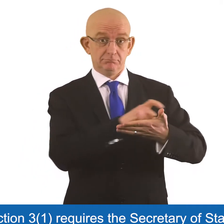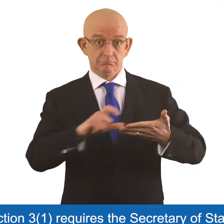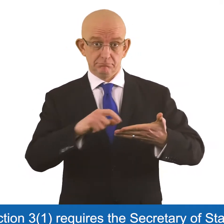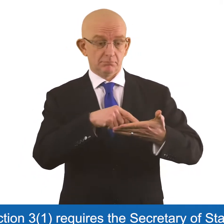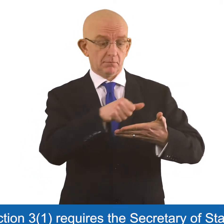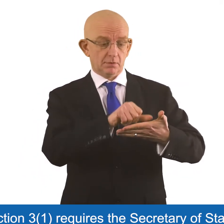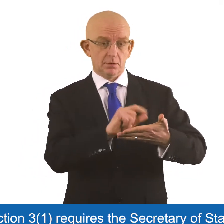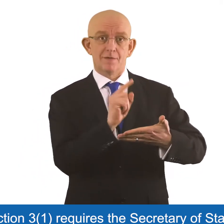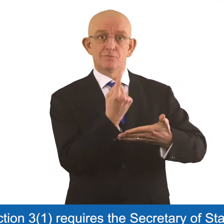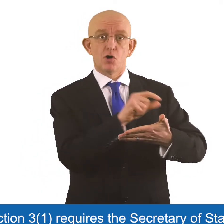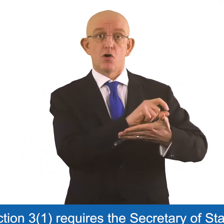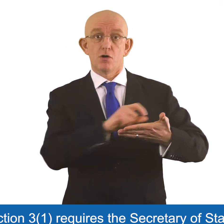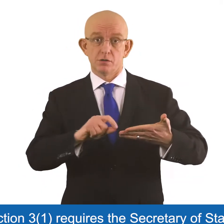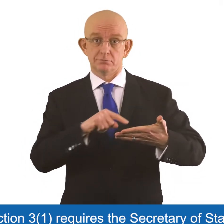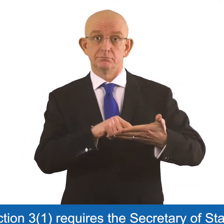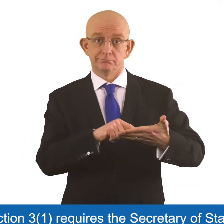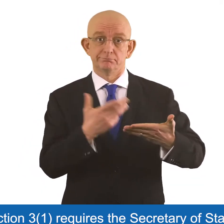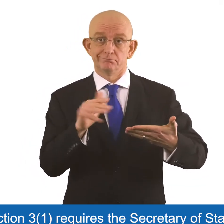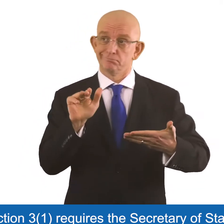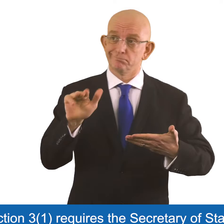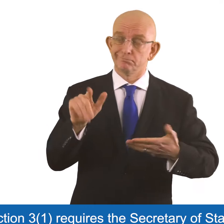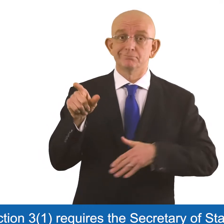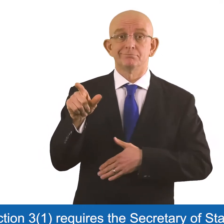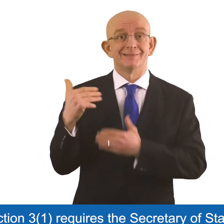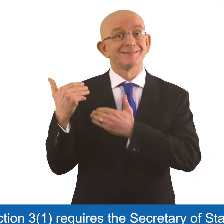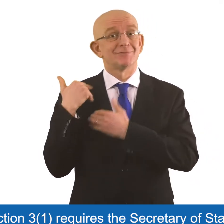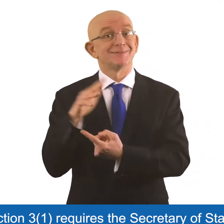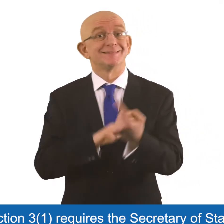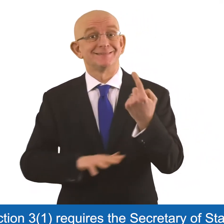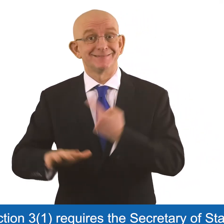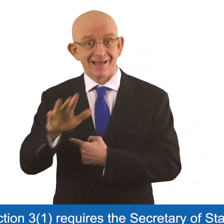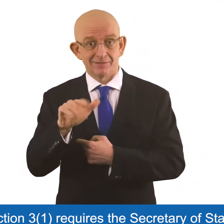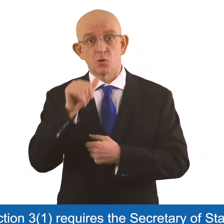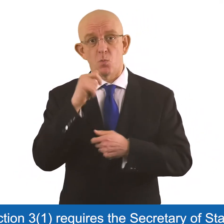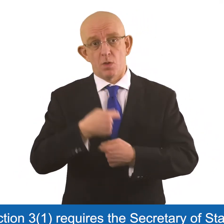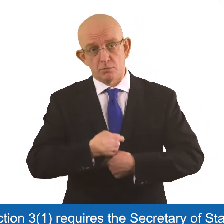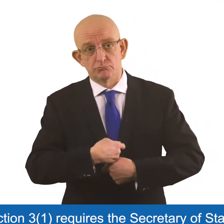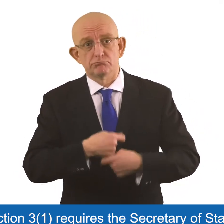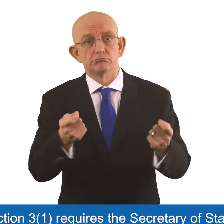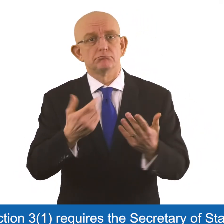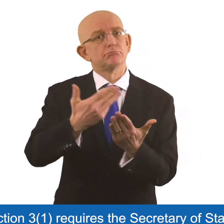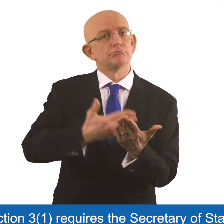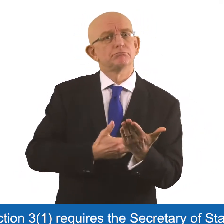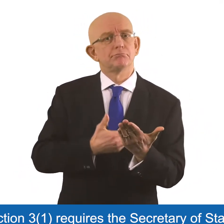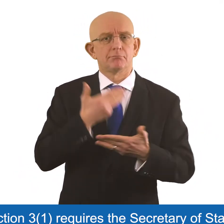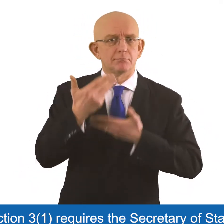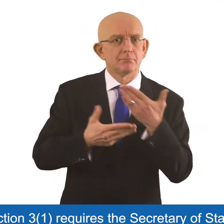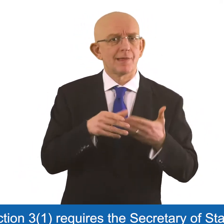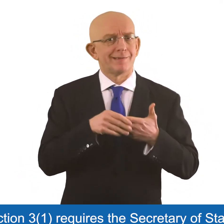33. Subsection 3, open brackets 1, close brackets, requires the Secretary of State to issue guidance on the